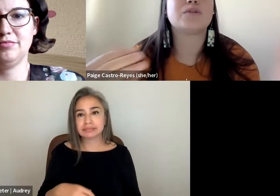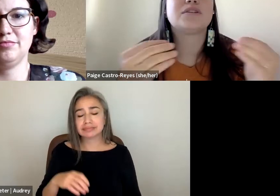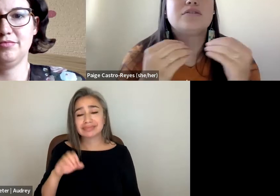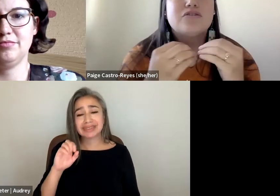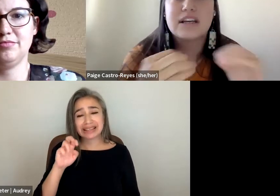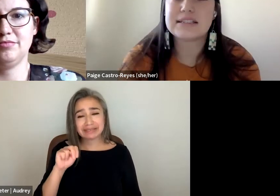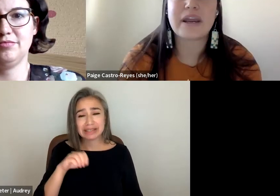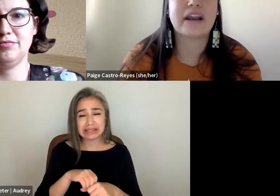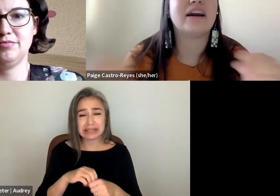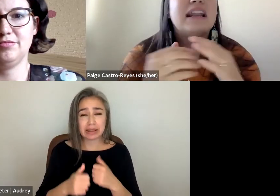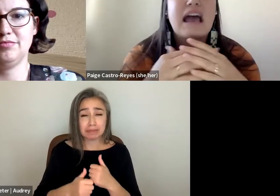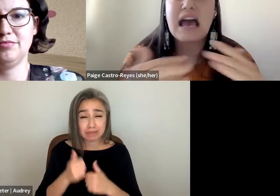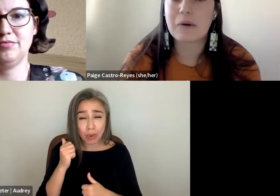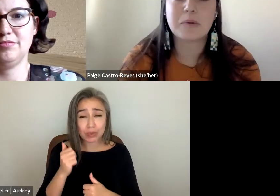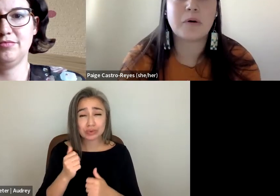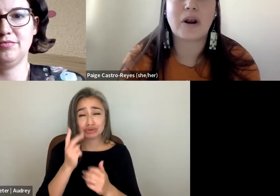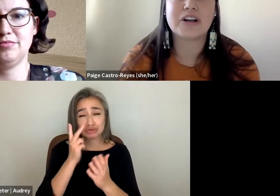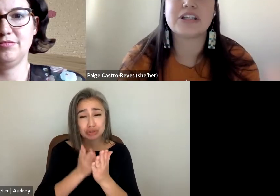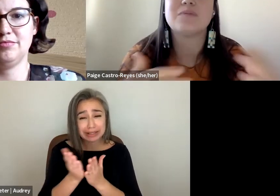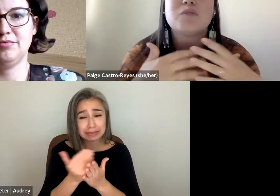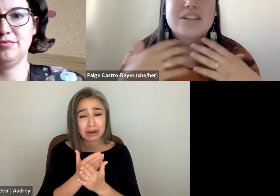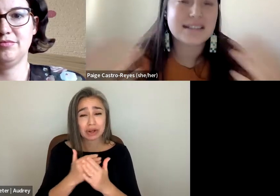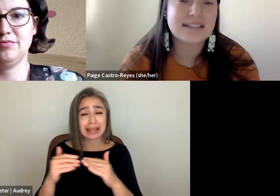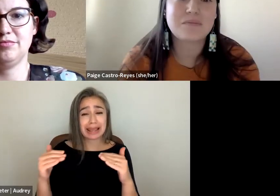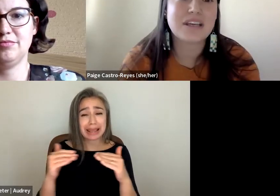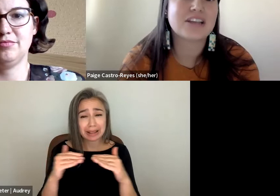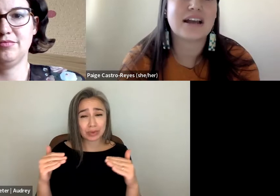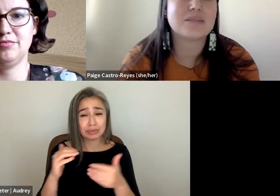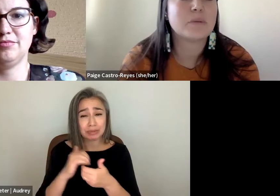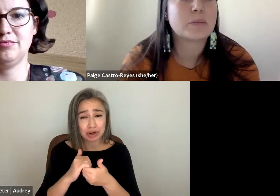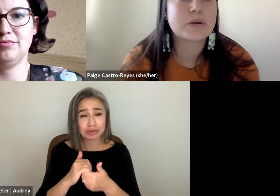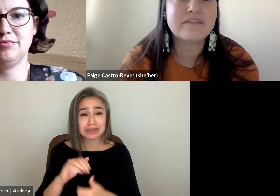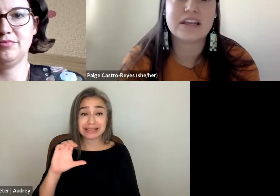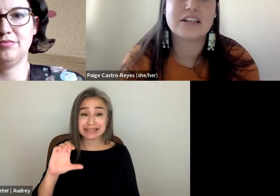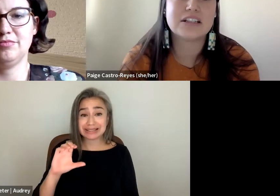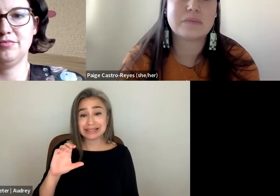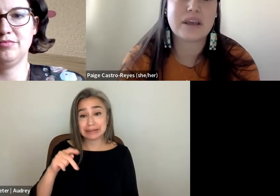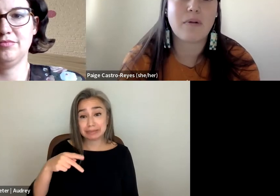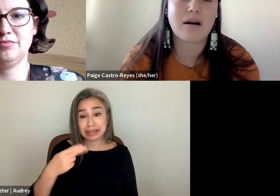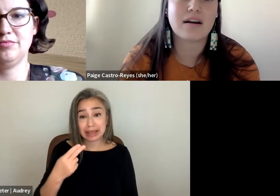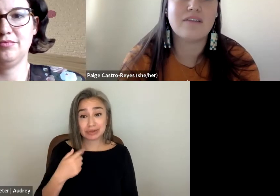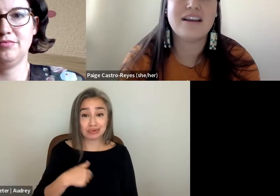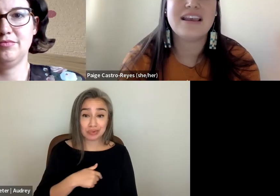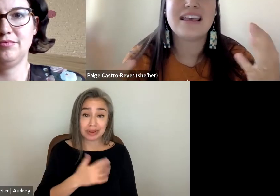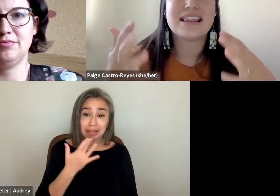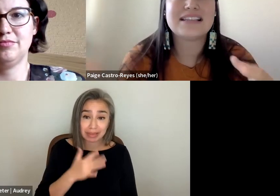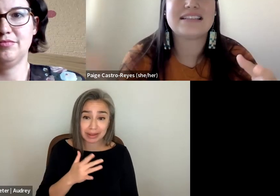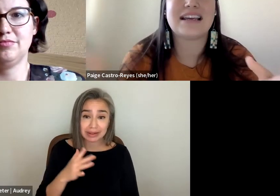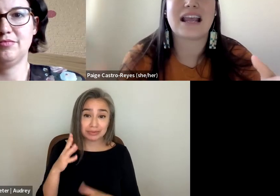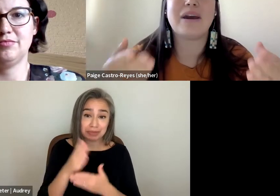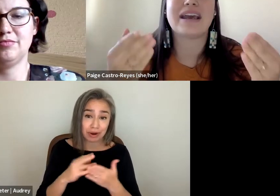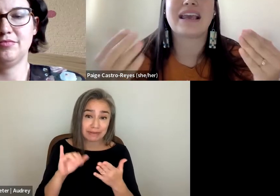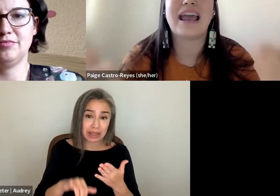the most transparent, equitable partnerships, which CCPH has been privileged to be a part of,